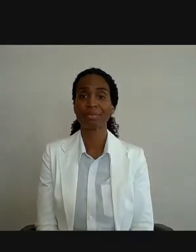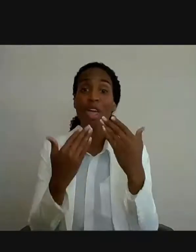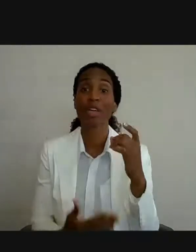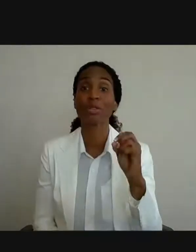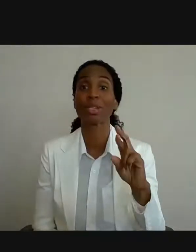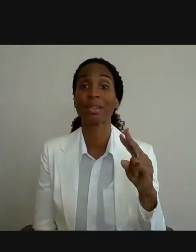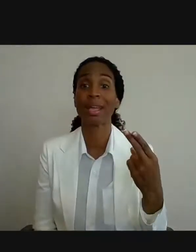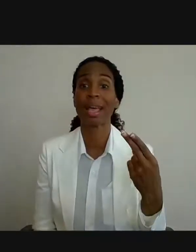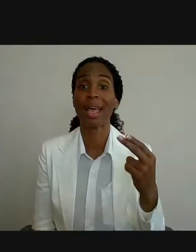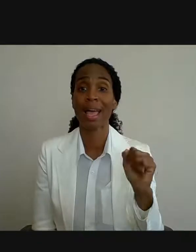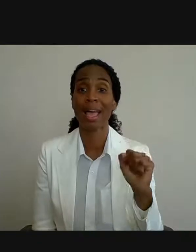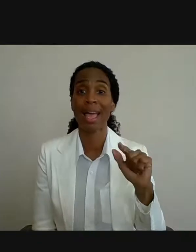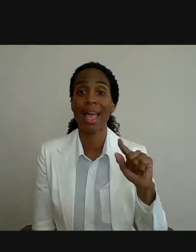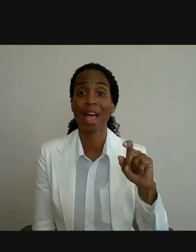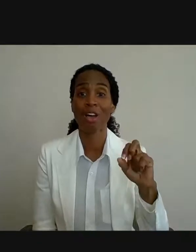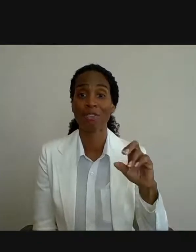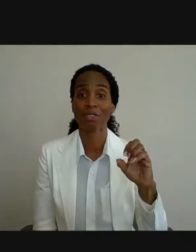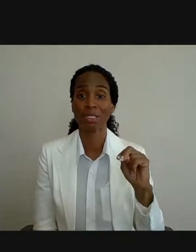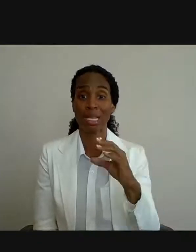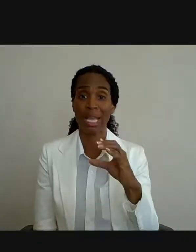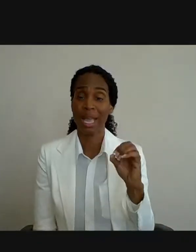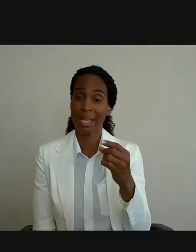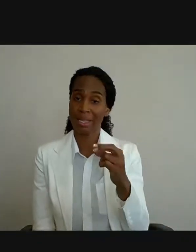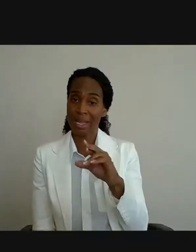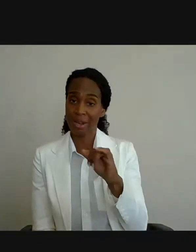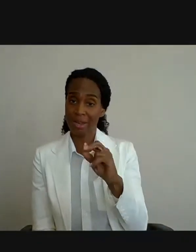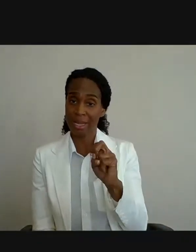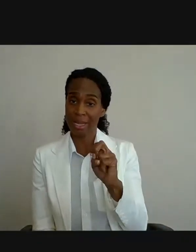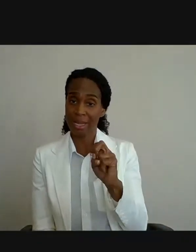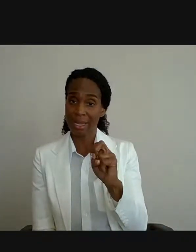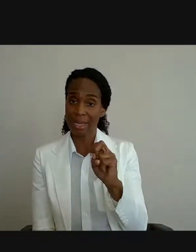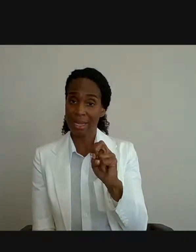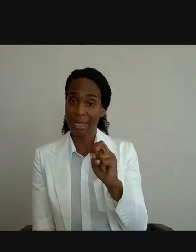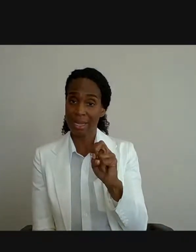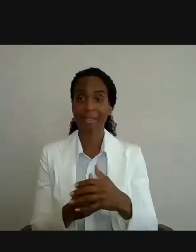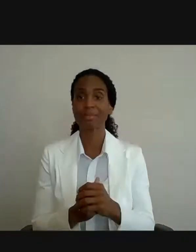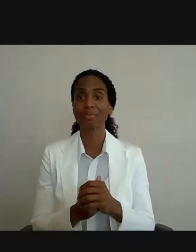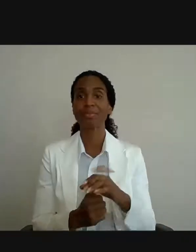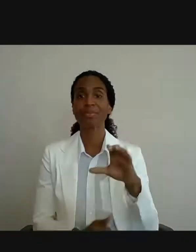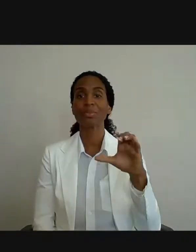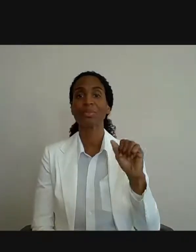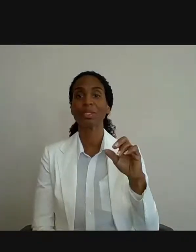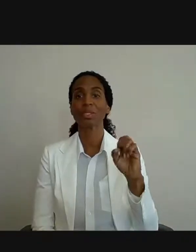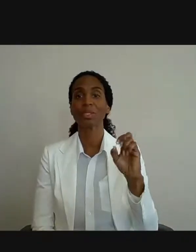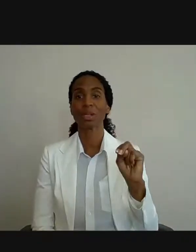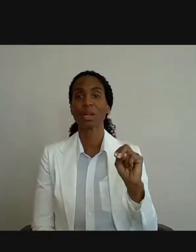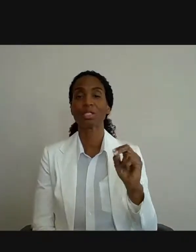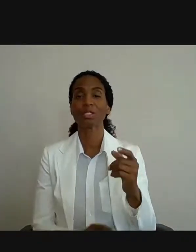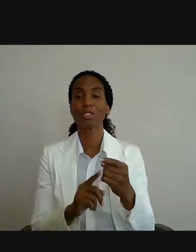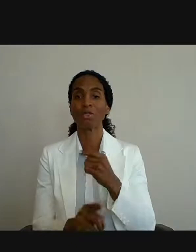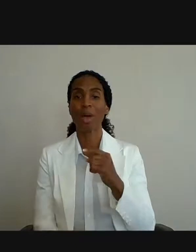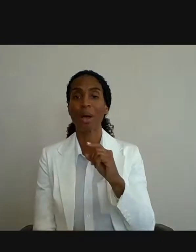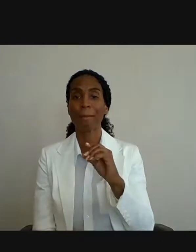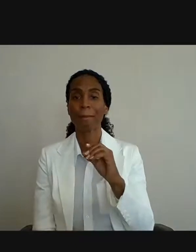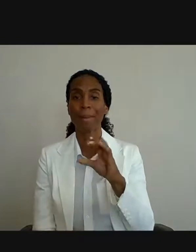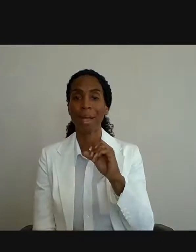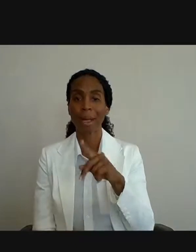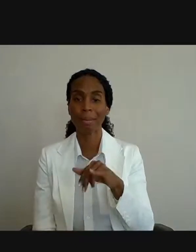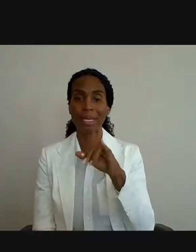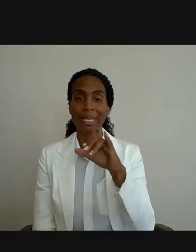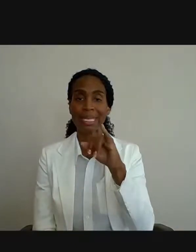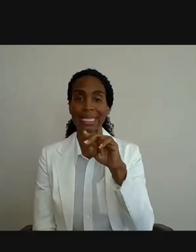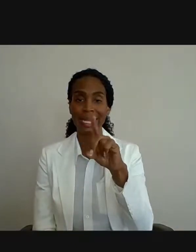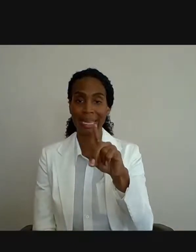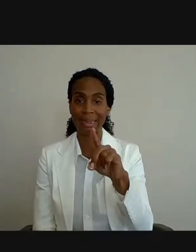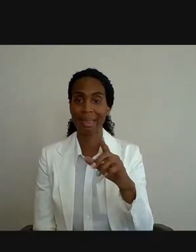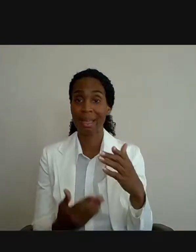and thank you, Dr. Caine. The next question I have is from Carson from Chalkbeat, Indiana. Carson. Hi,